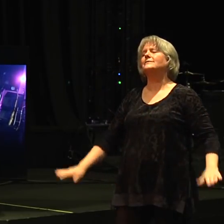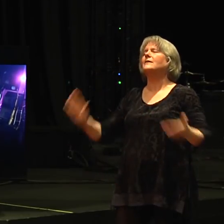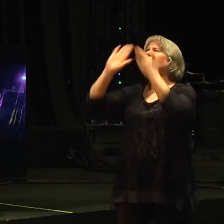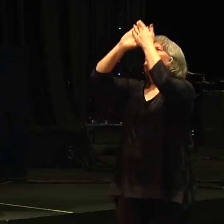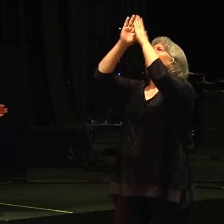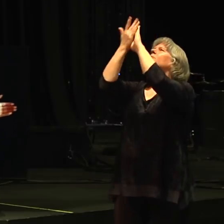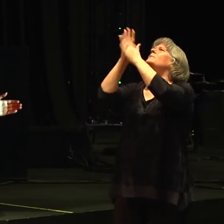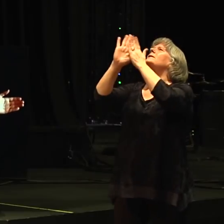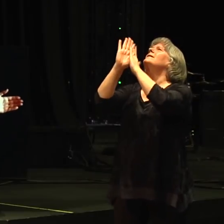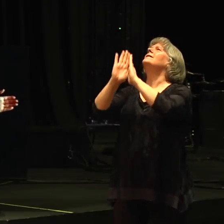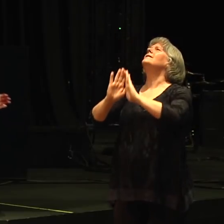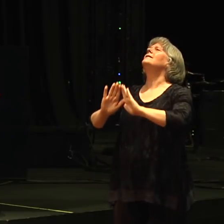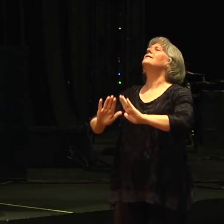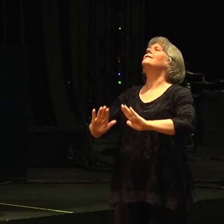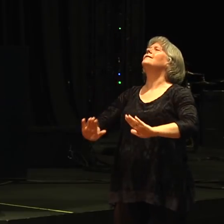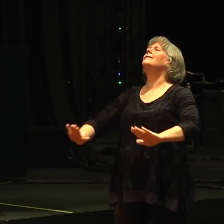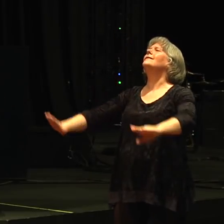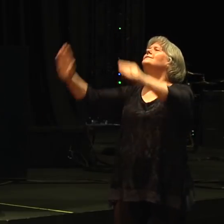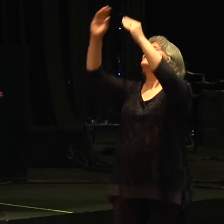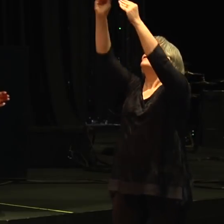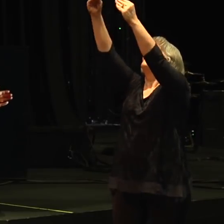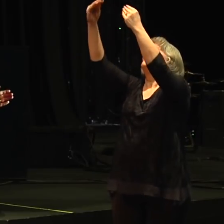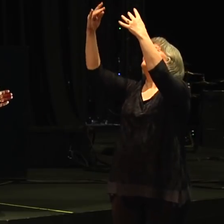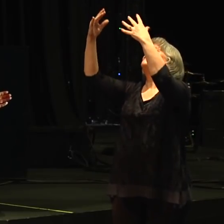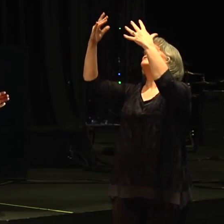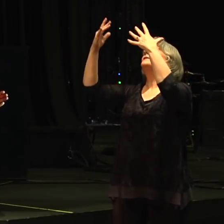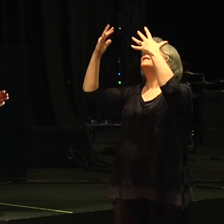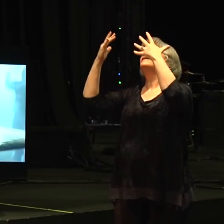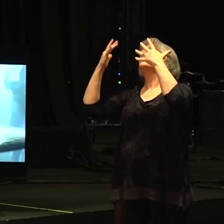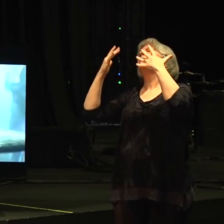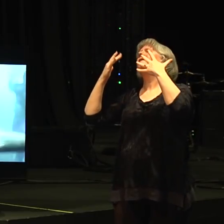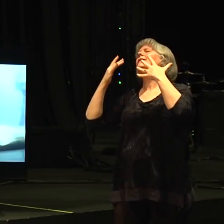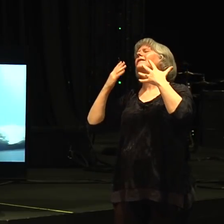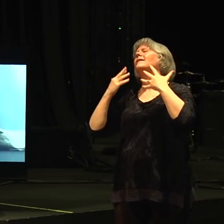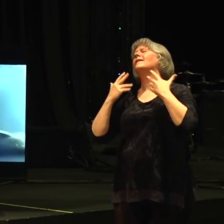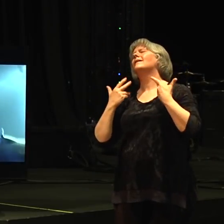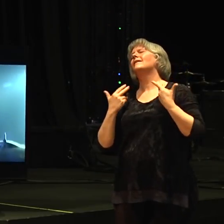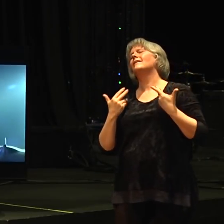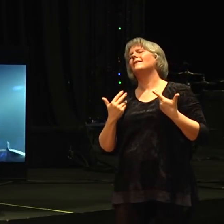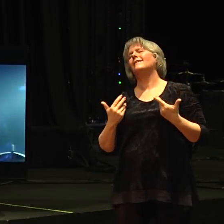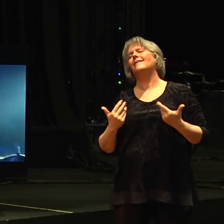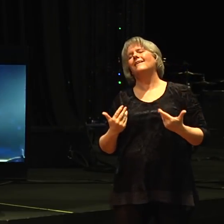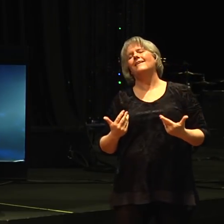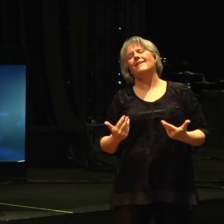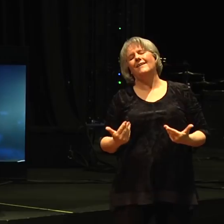Peace, peace, yes, over me,